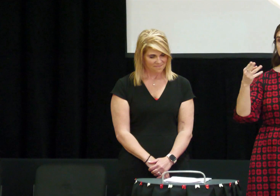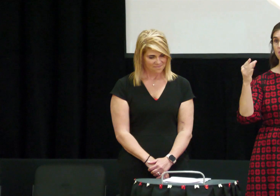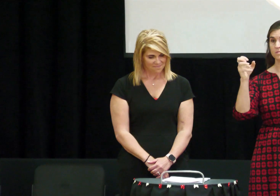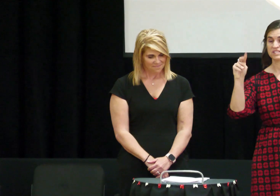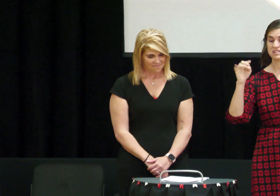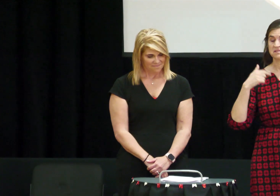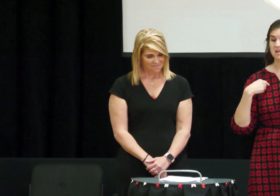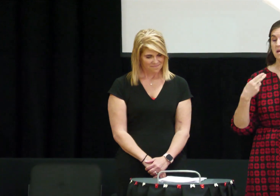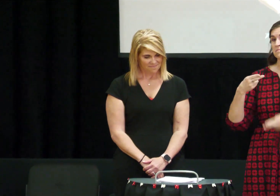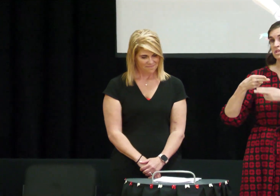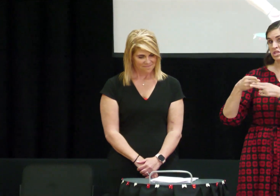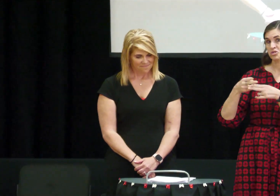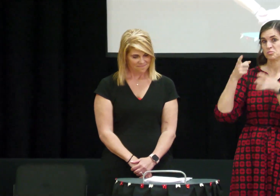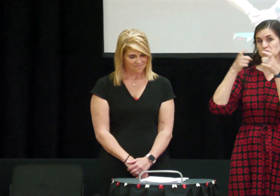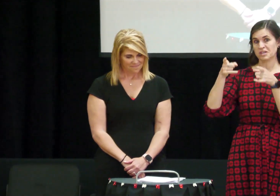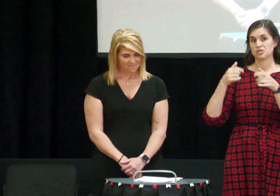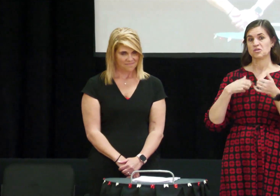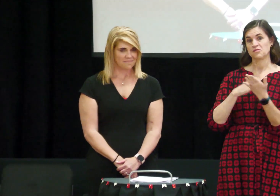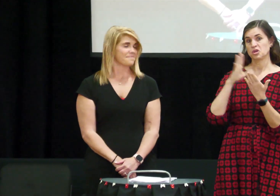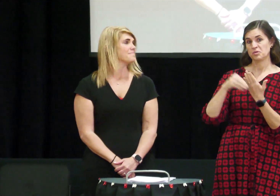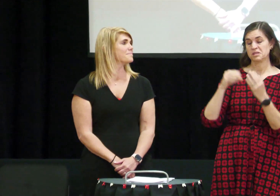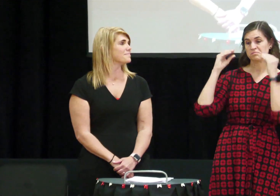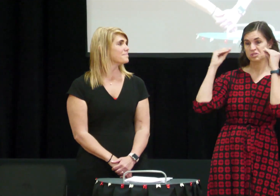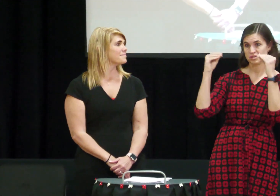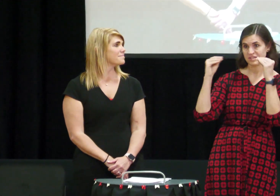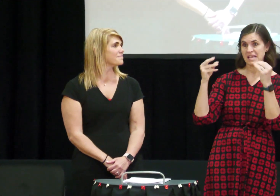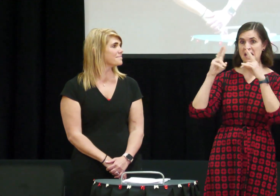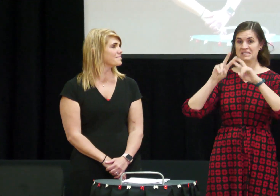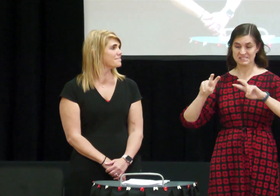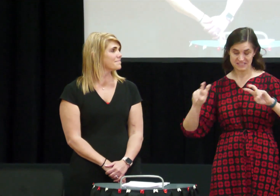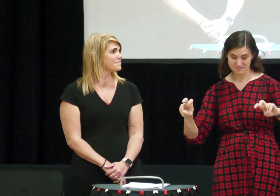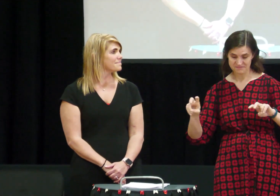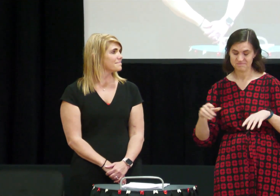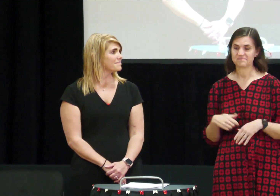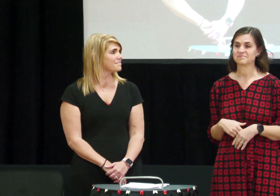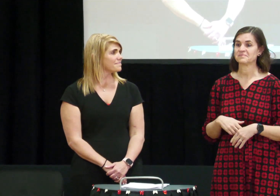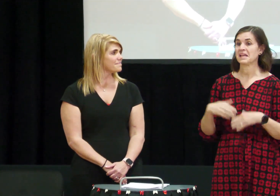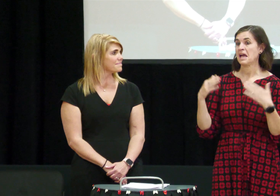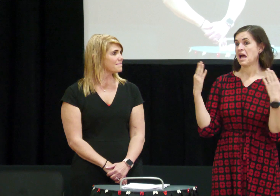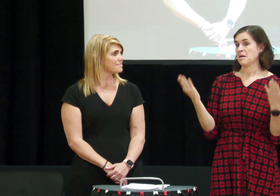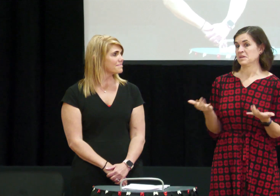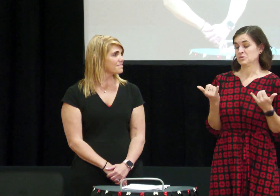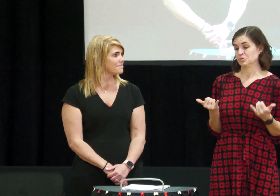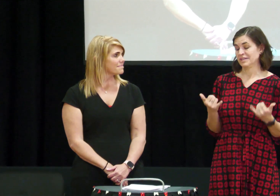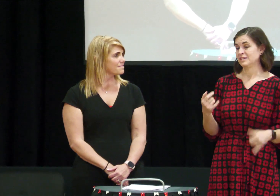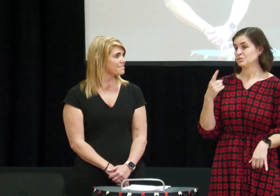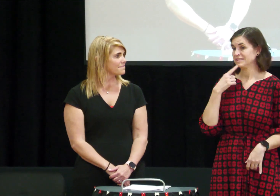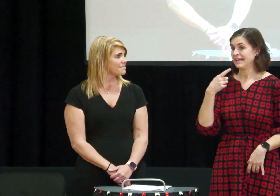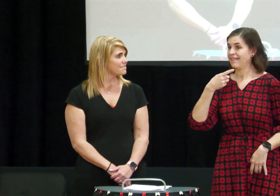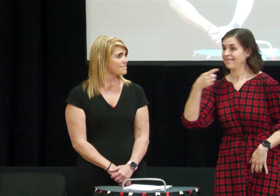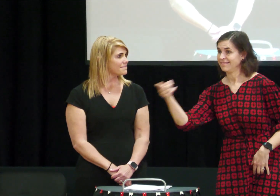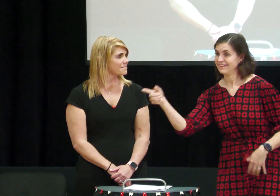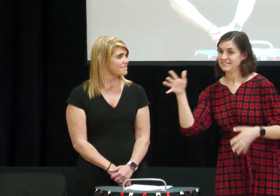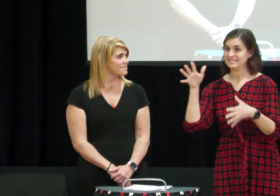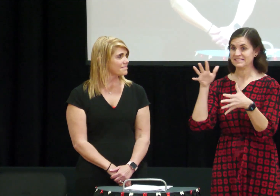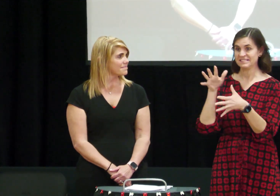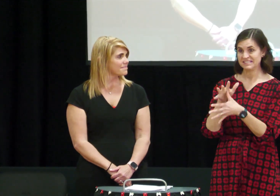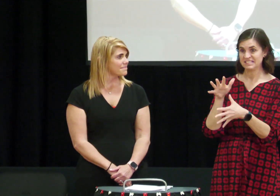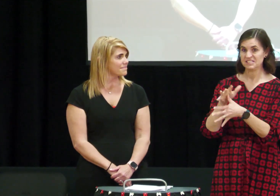I'm Jennifer Thompson. I'm the Interim Supervisor or Director for Curriculum and Assessments, and I am